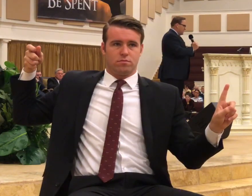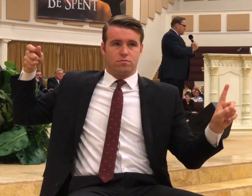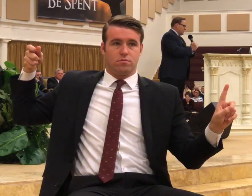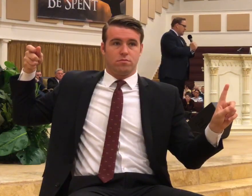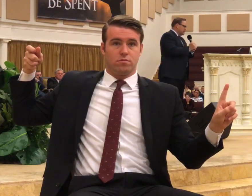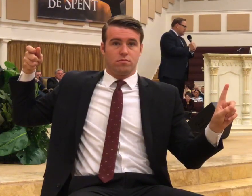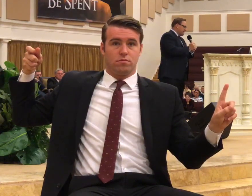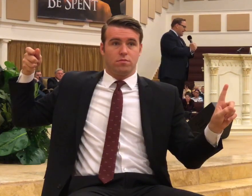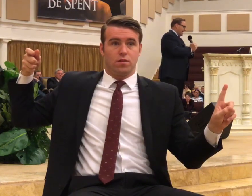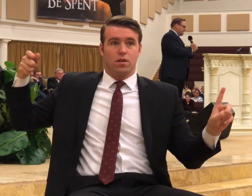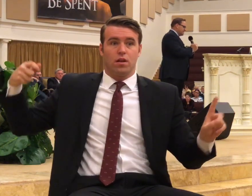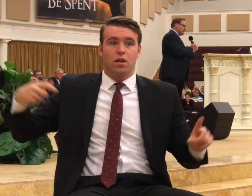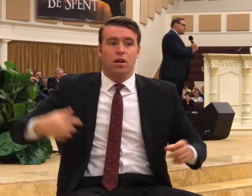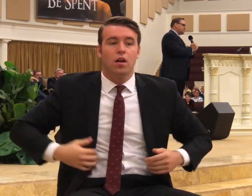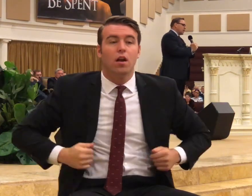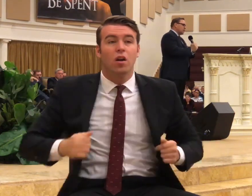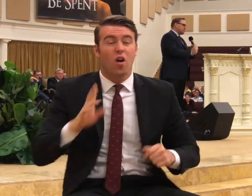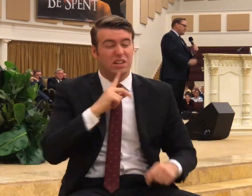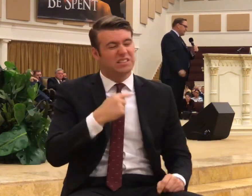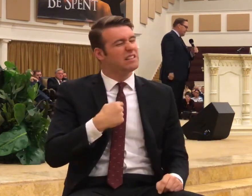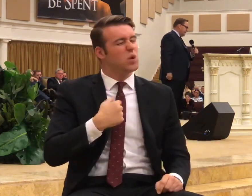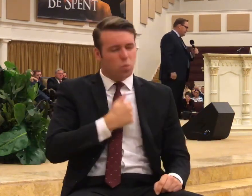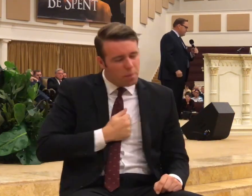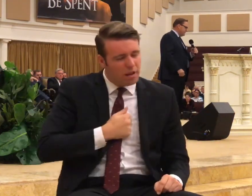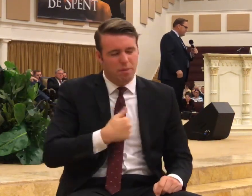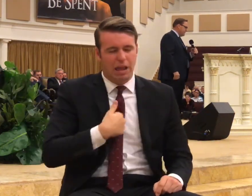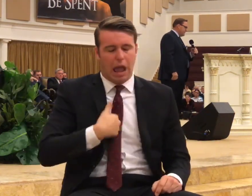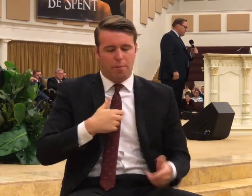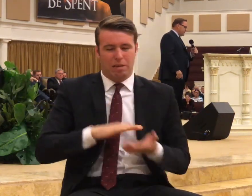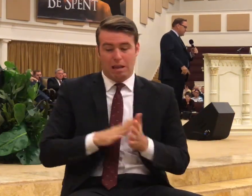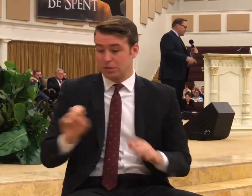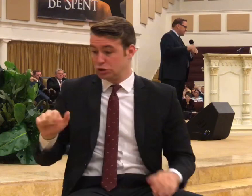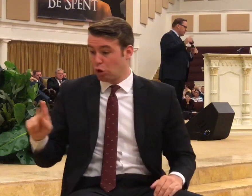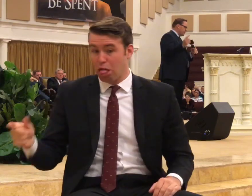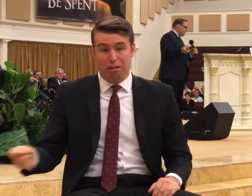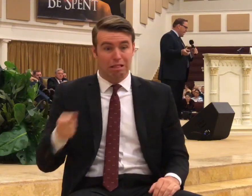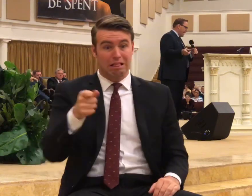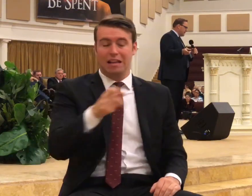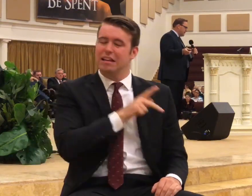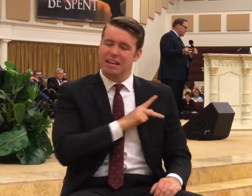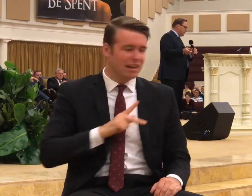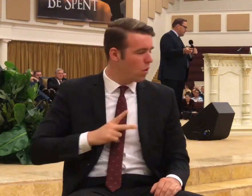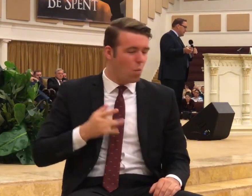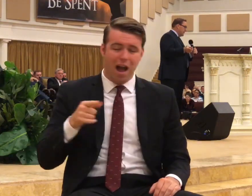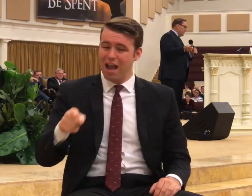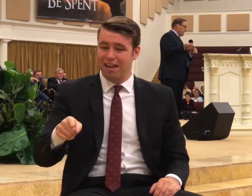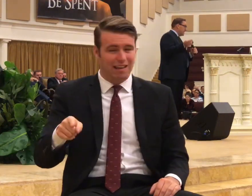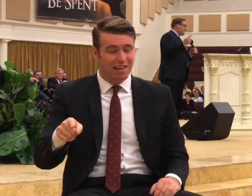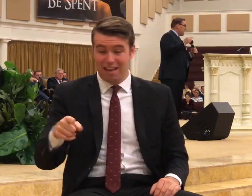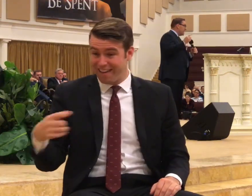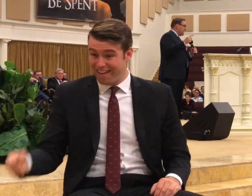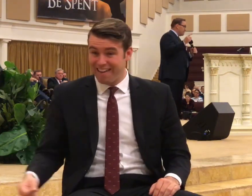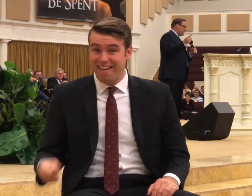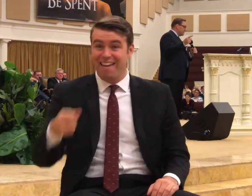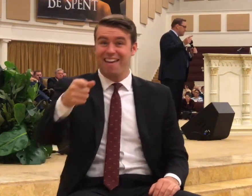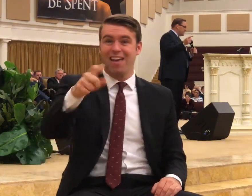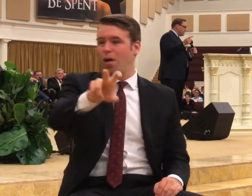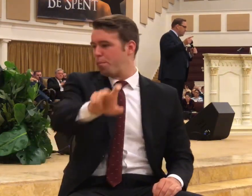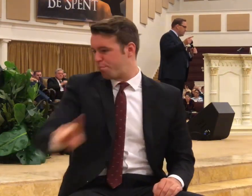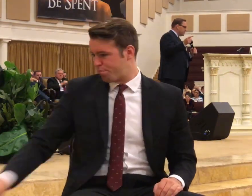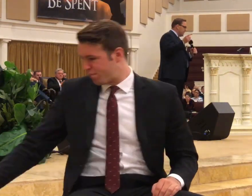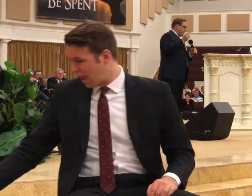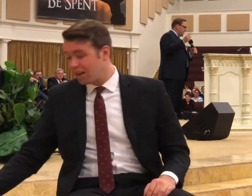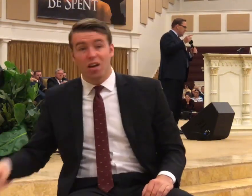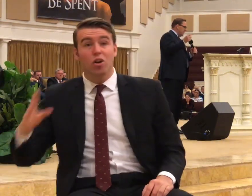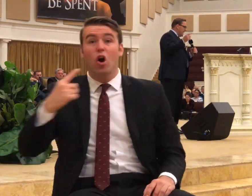It repented me, God said, that I had set up Saul to be king, because he turned back, and God literally said